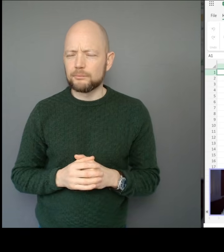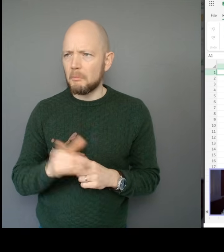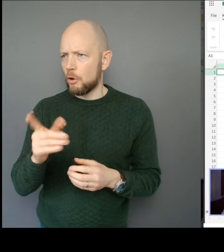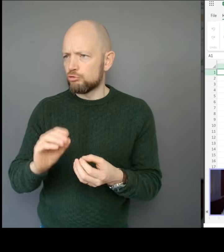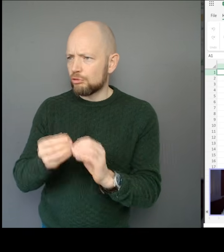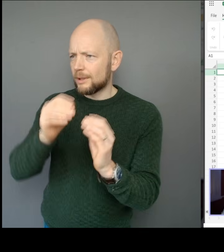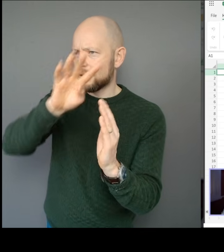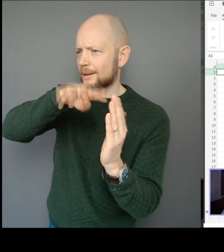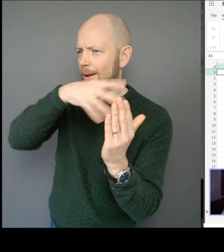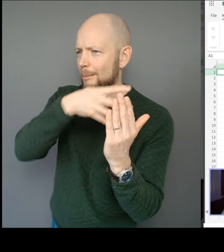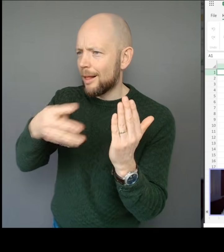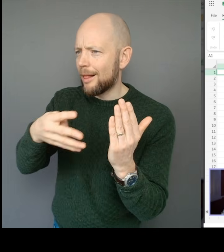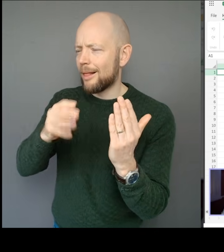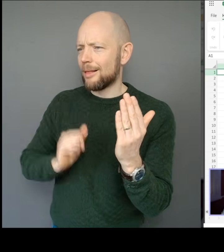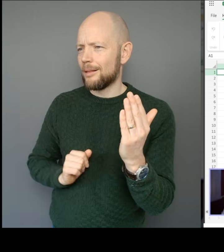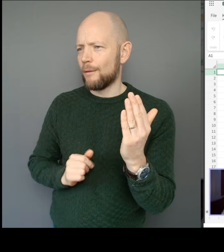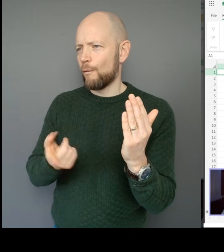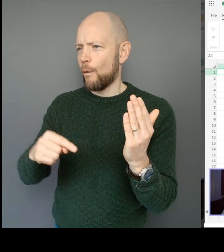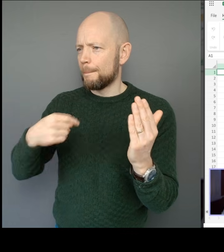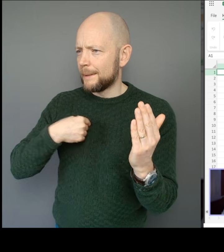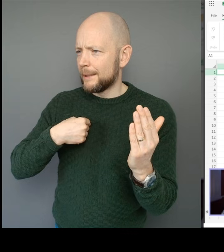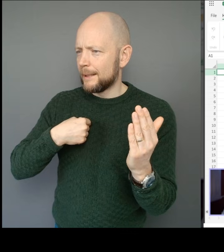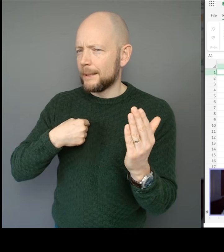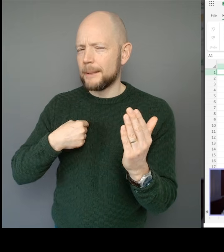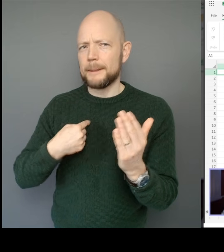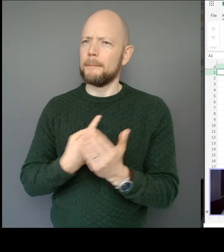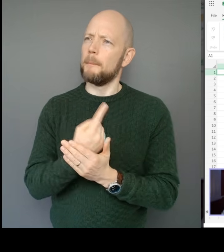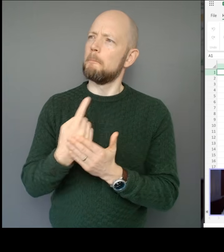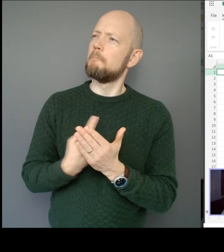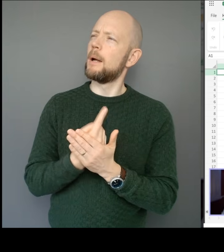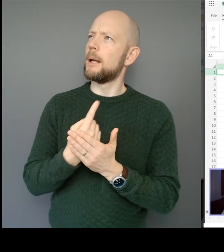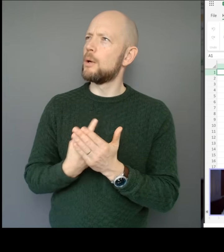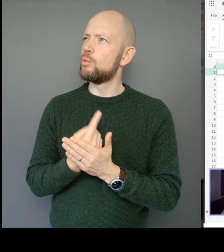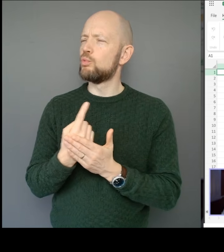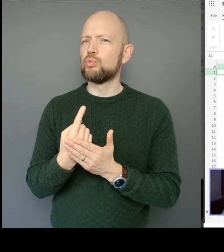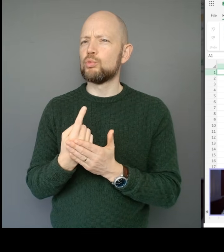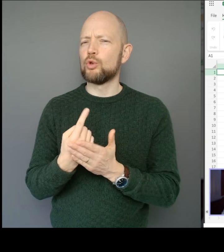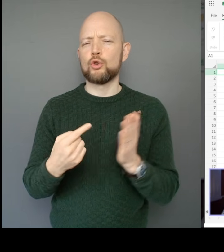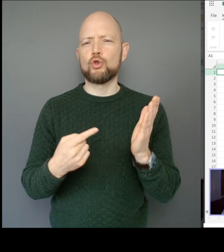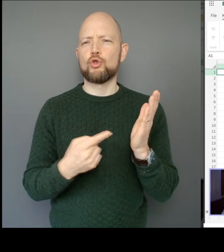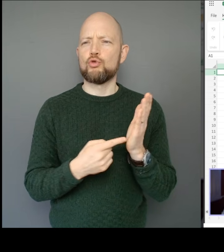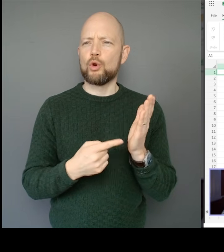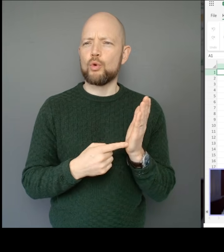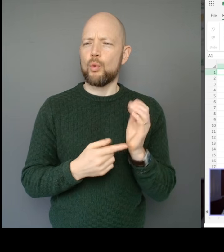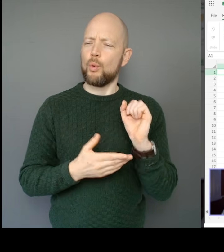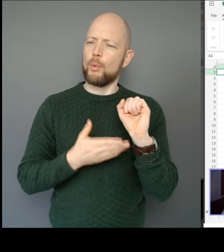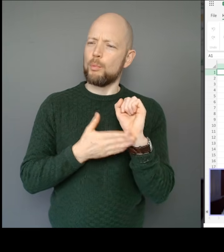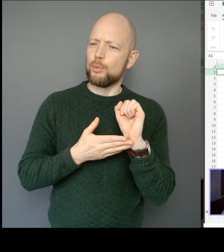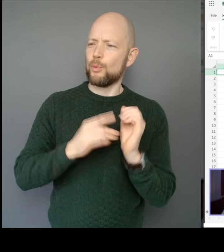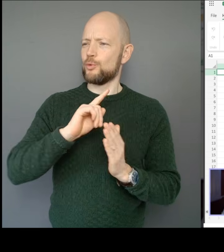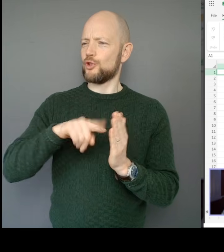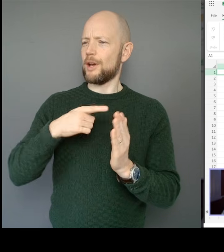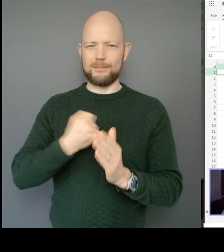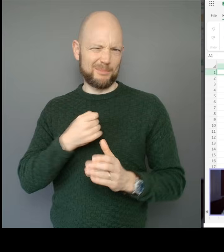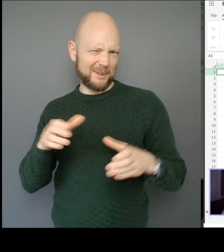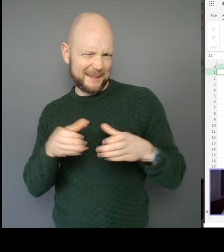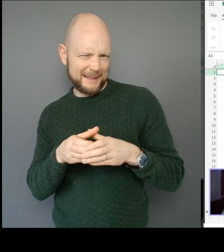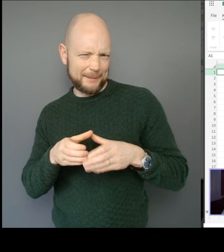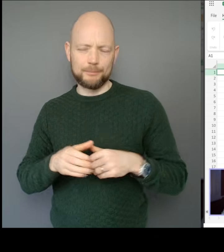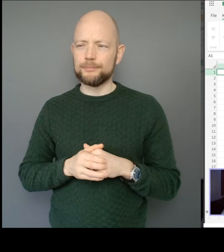table for me about the Toronto Blue Jays